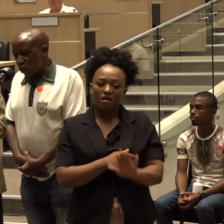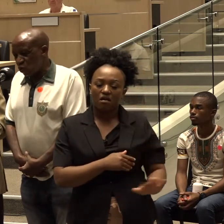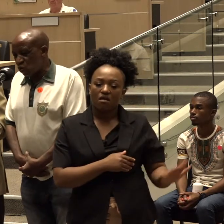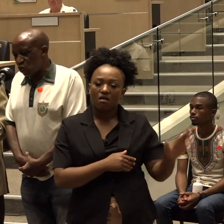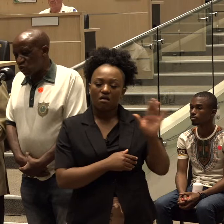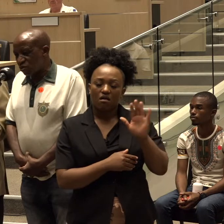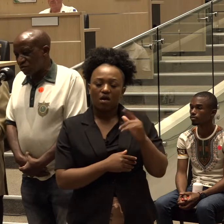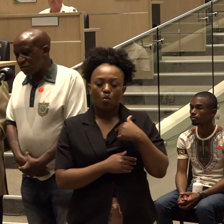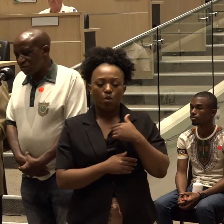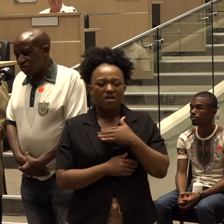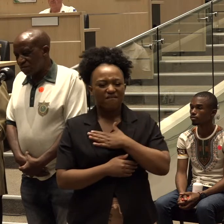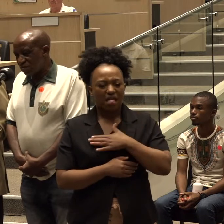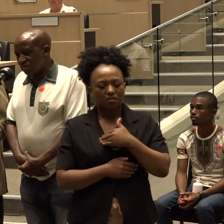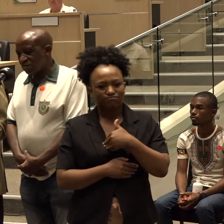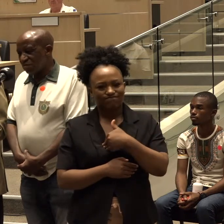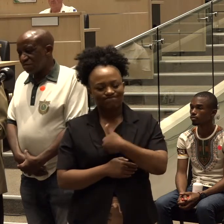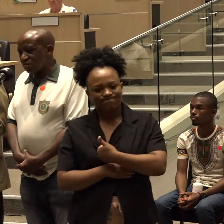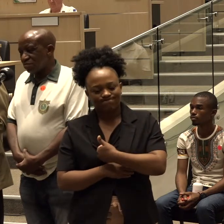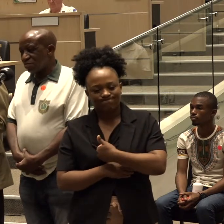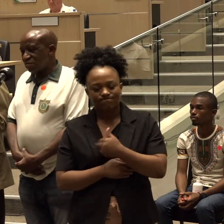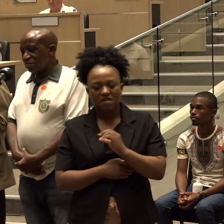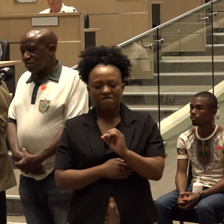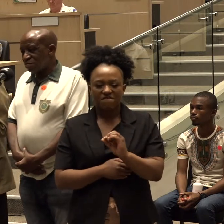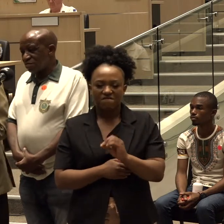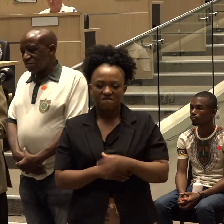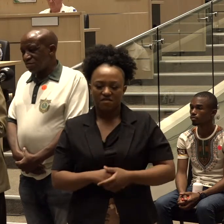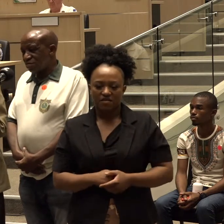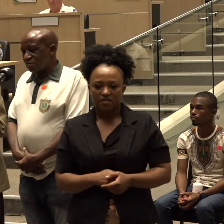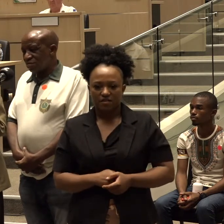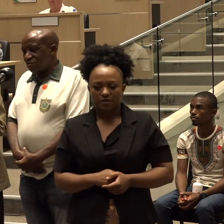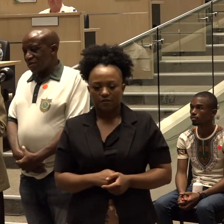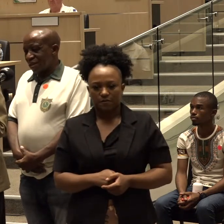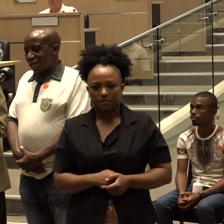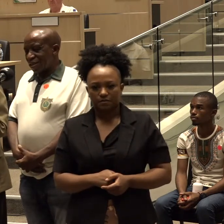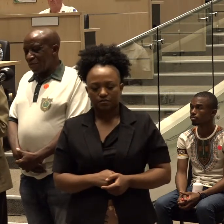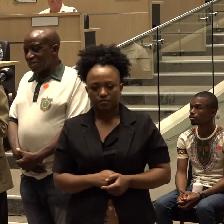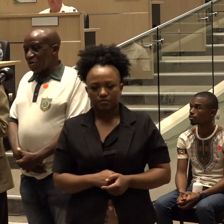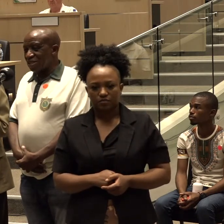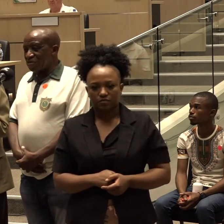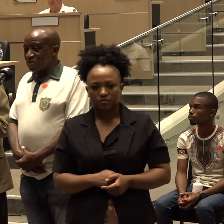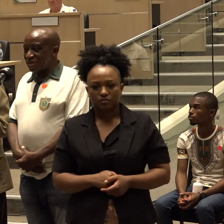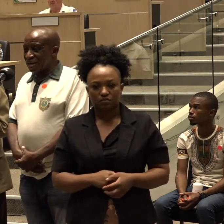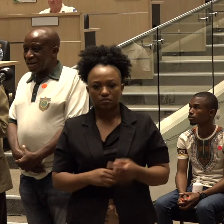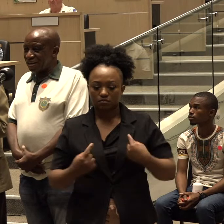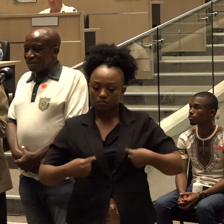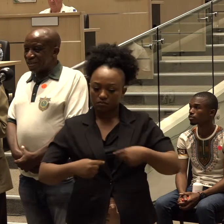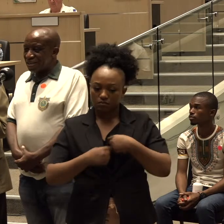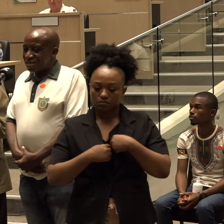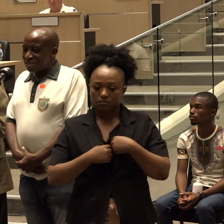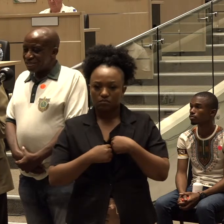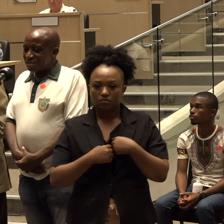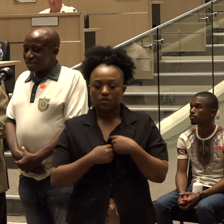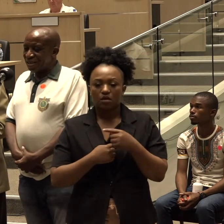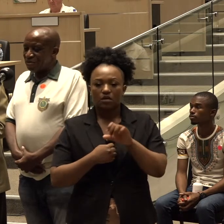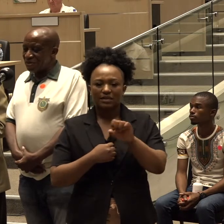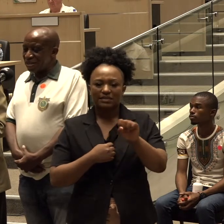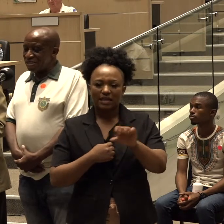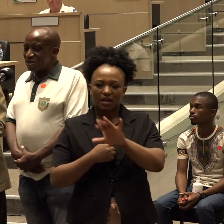let's look at what Africans are being held by South Africans